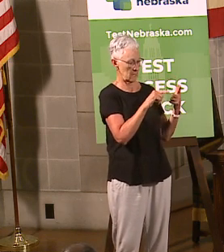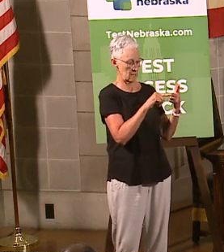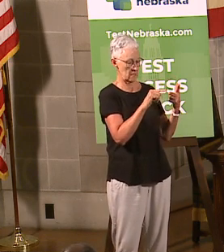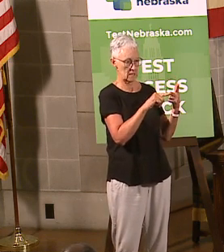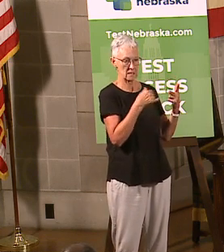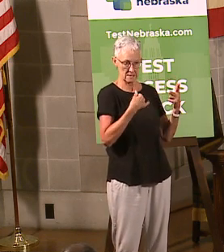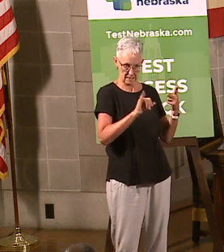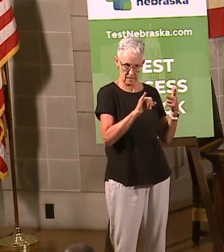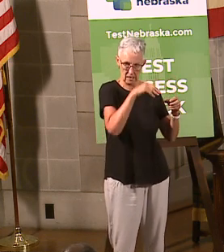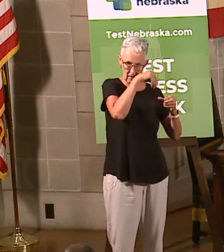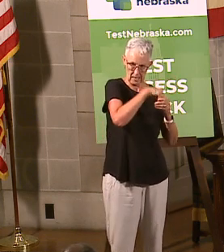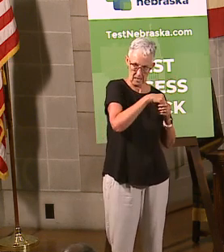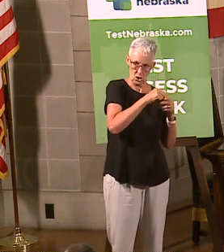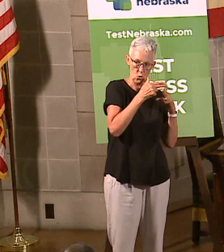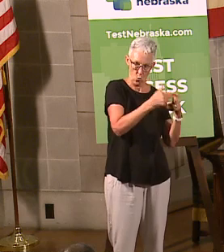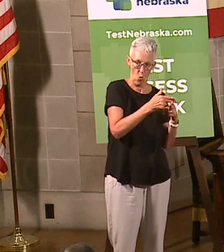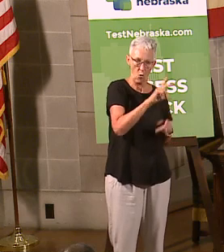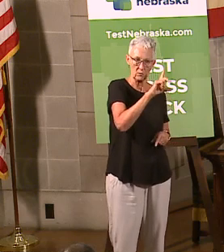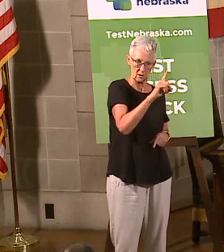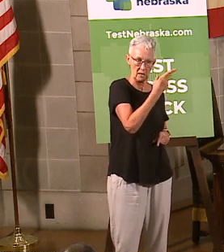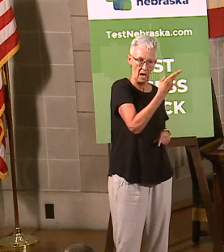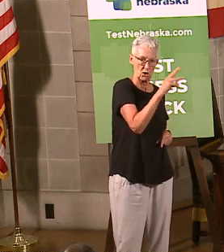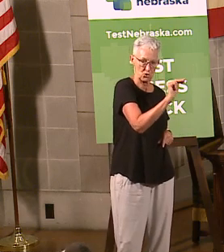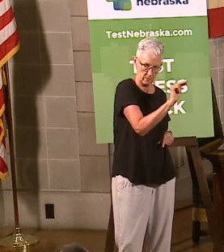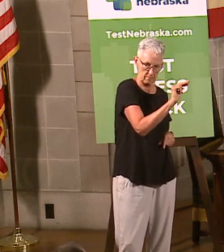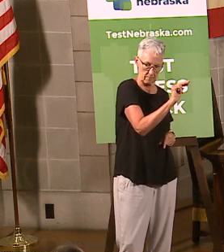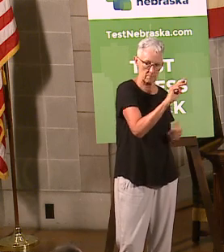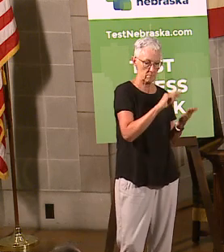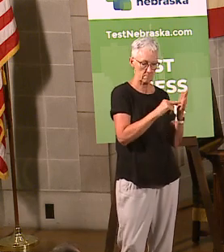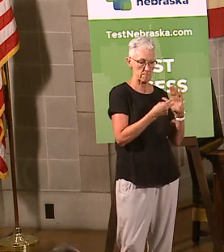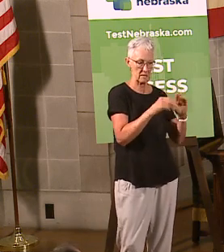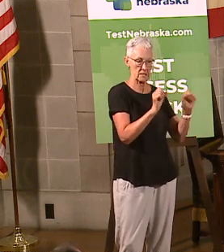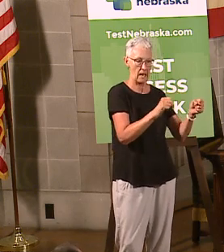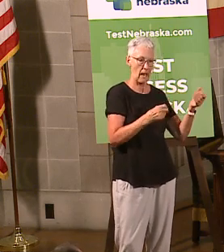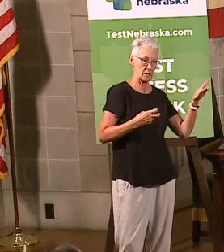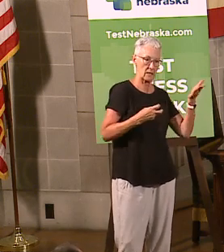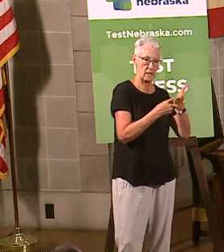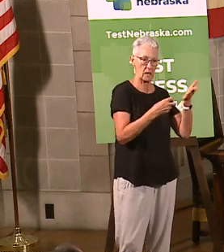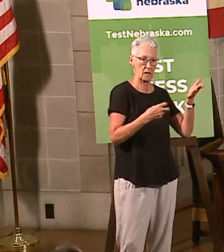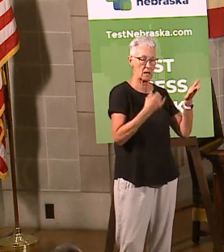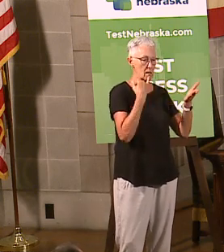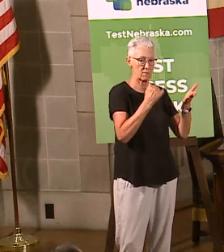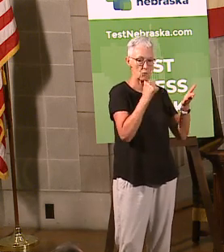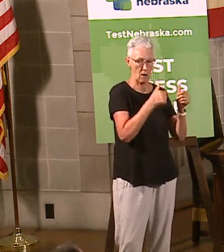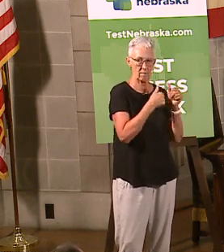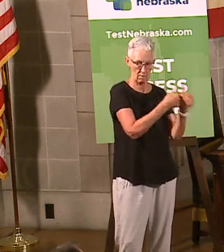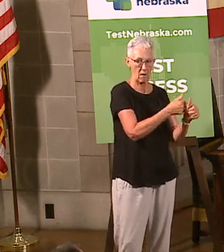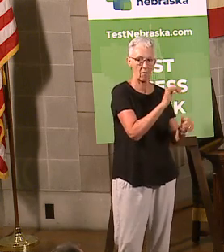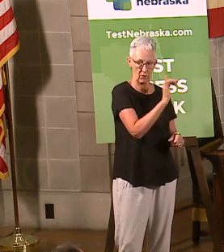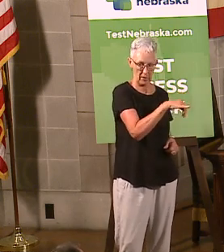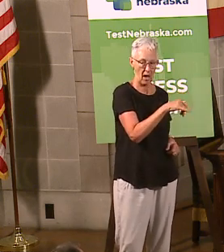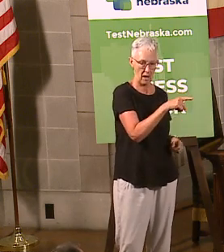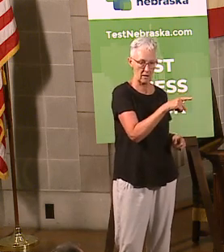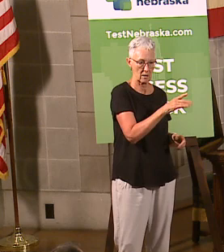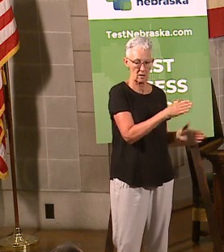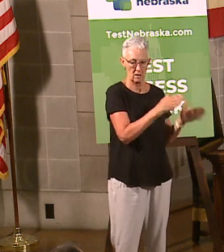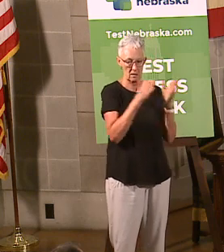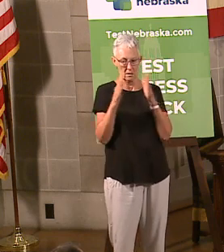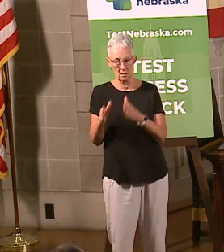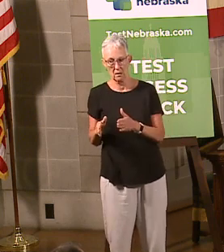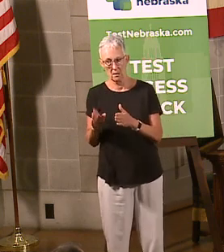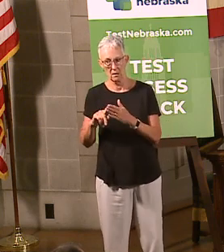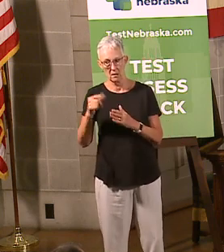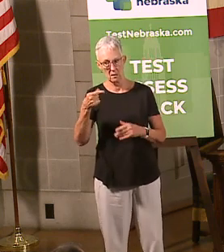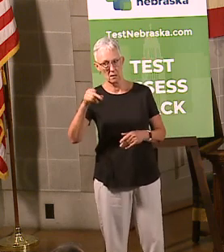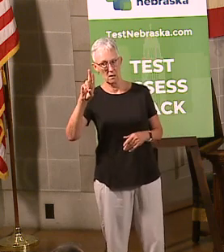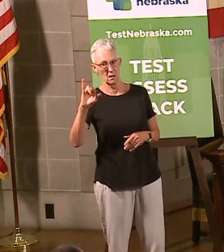So the things we laid out there are, for phase 3, are in the DHM with the guidance for some things like the 6-foot distancing between tables. And then the